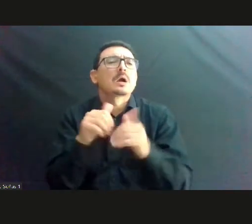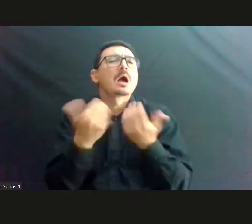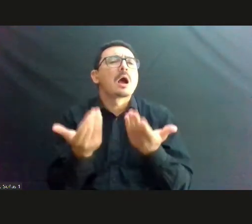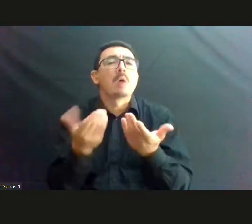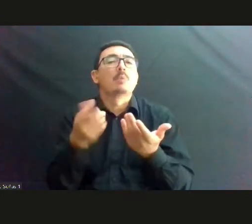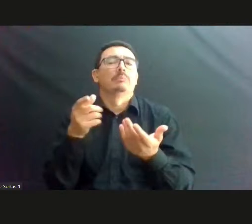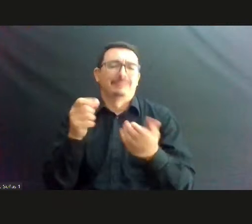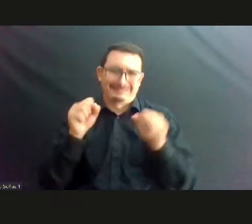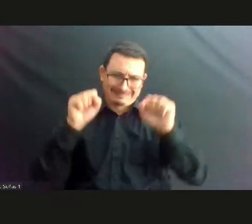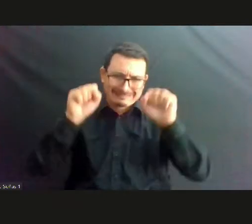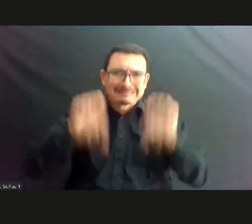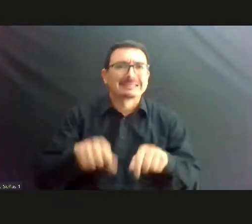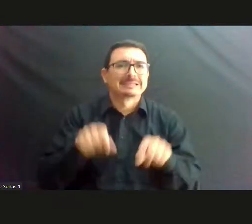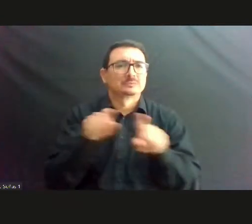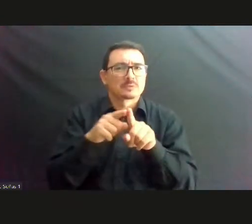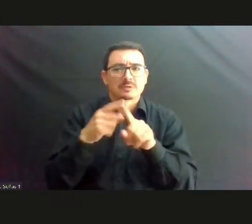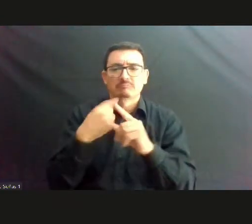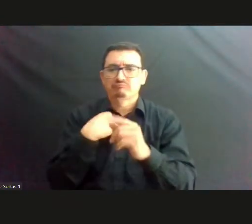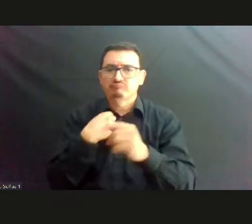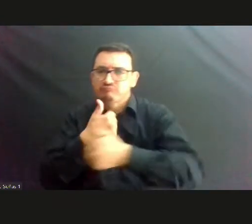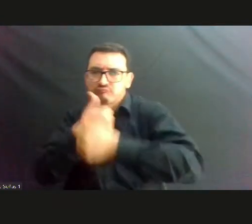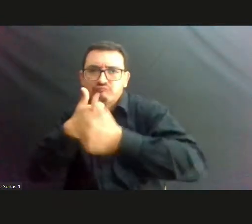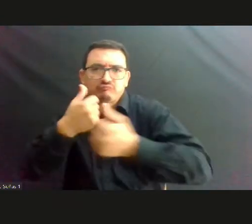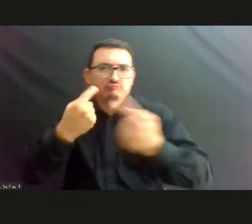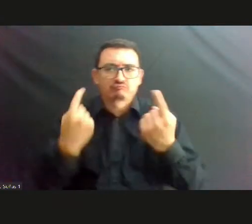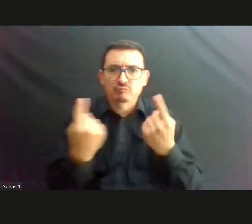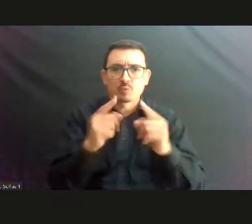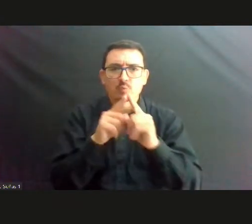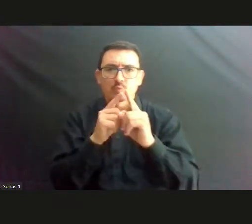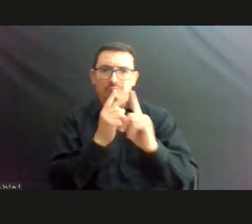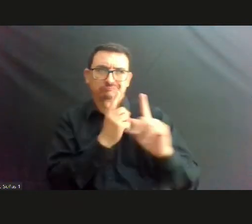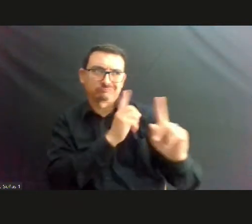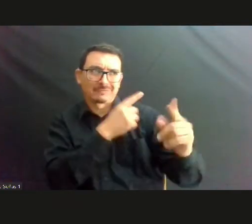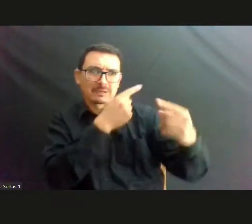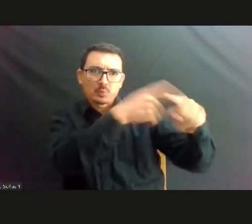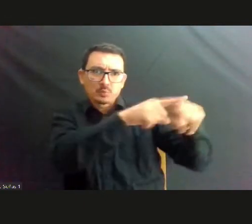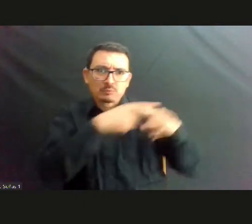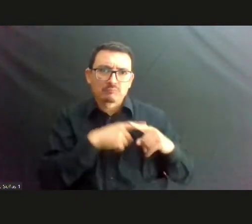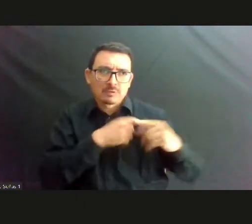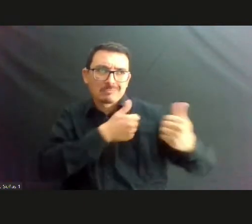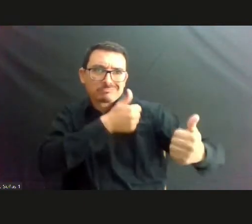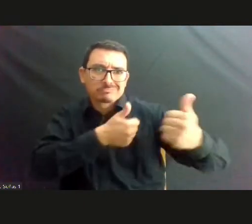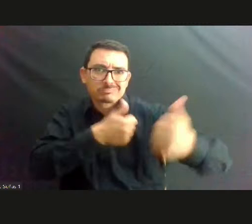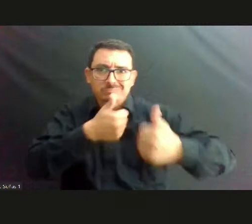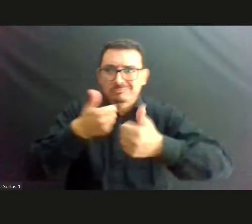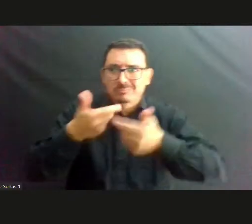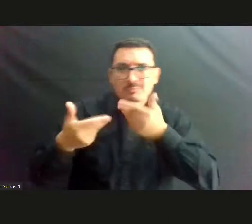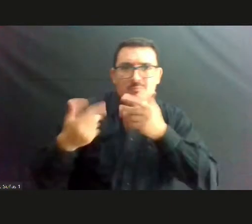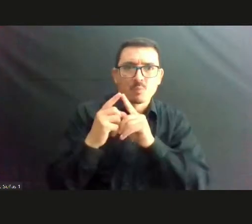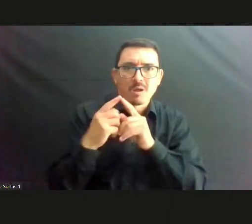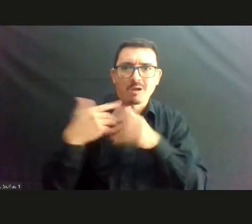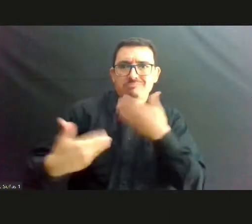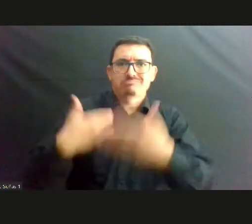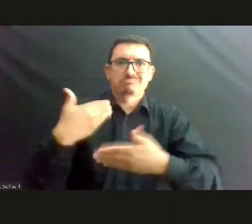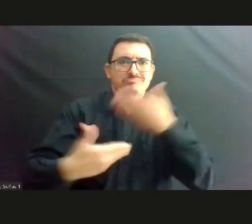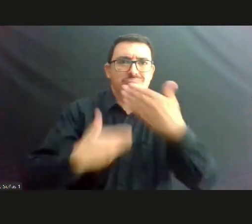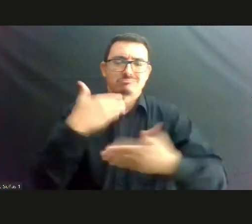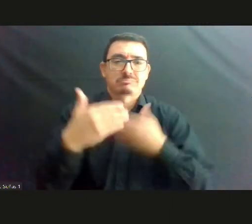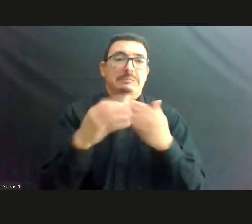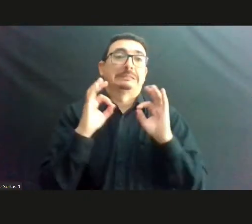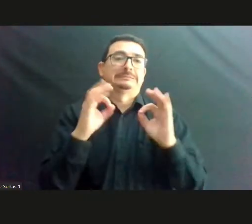country's productivity growth potential, and of course, economic diversification. the